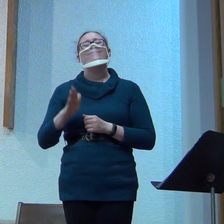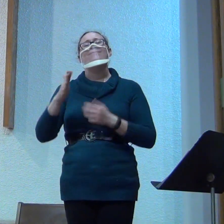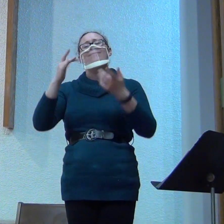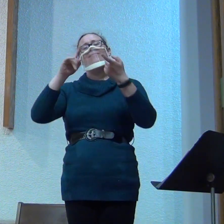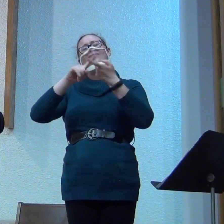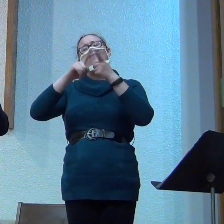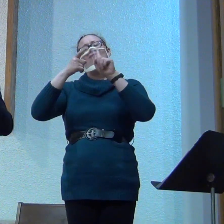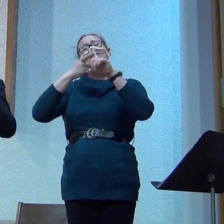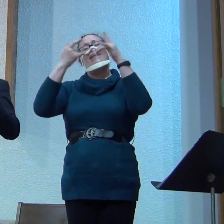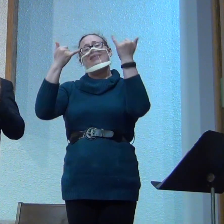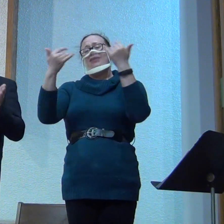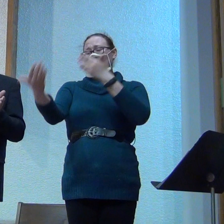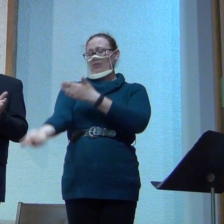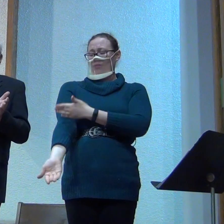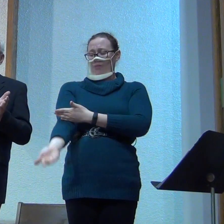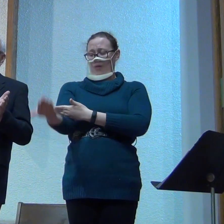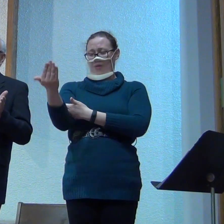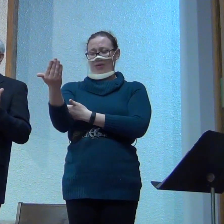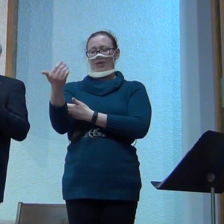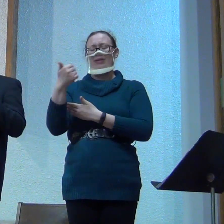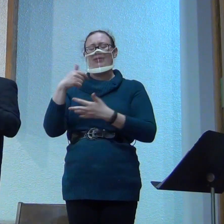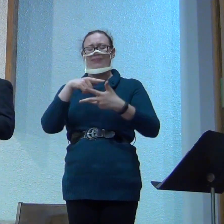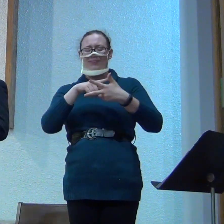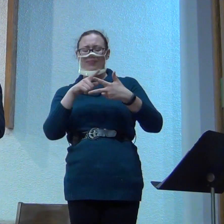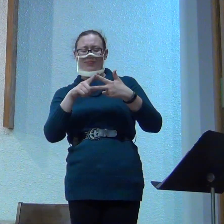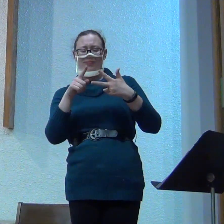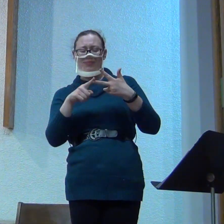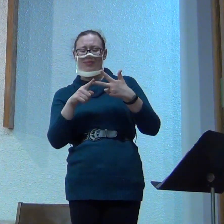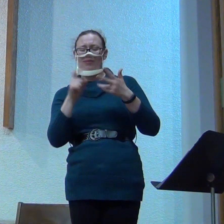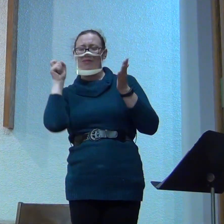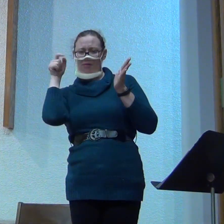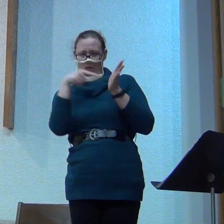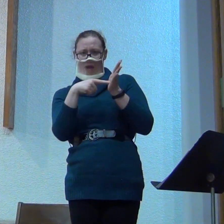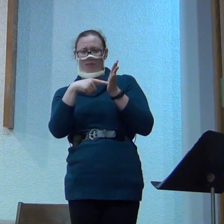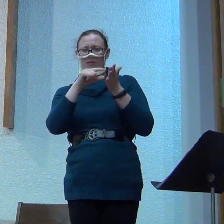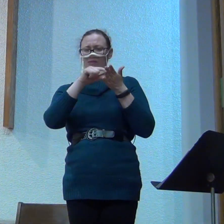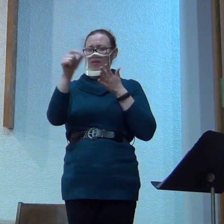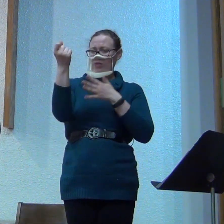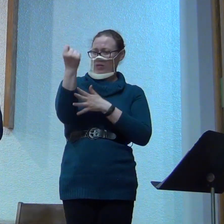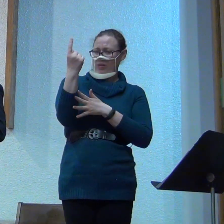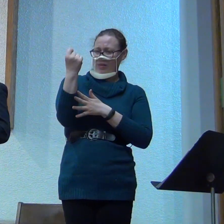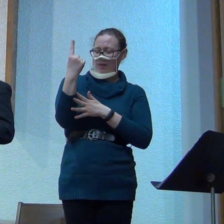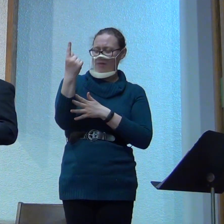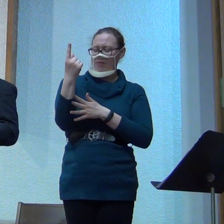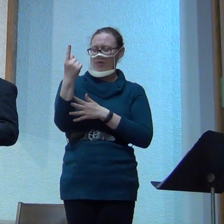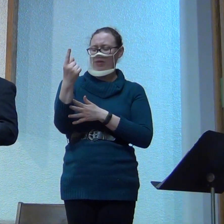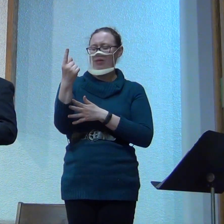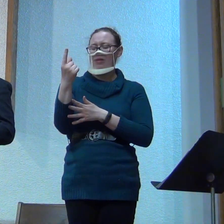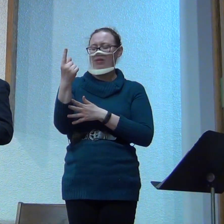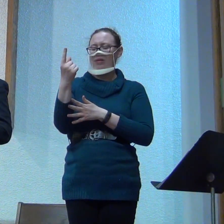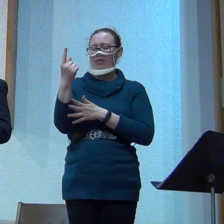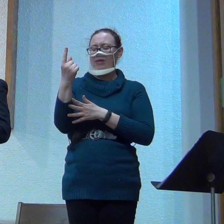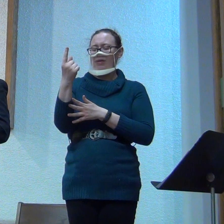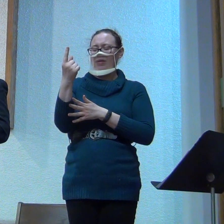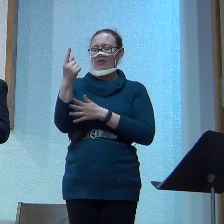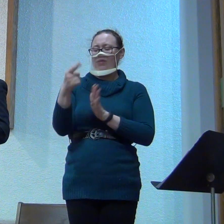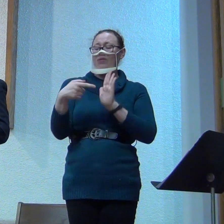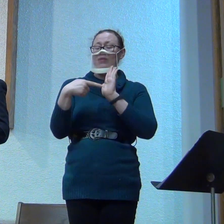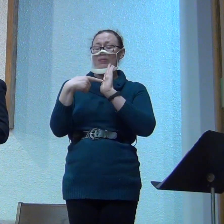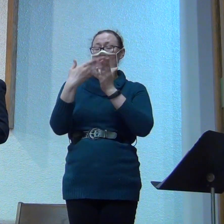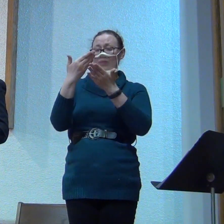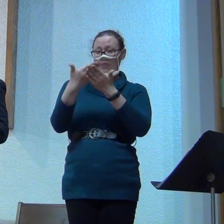this morning that these three observations here in verse 11 place a very